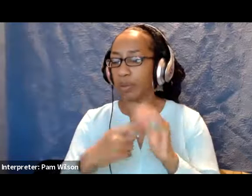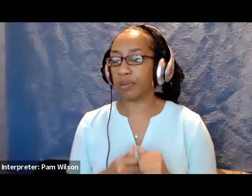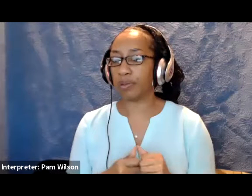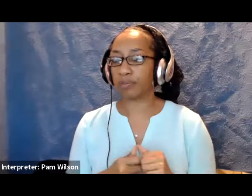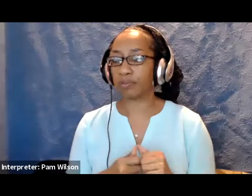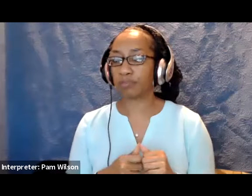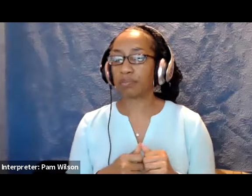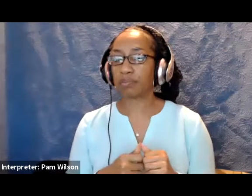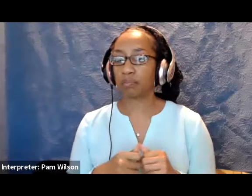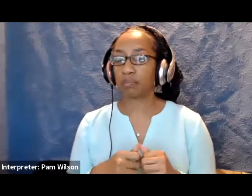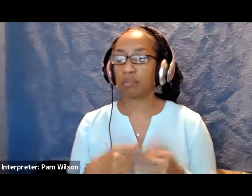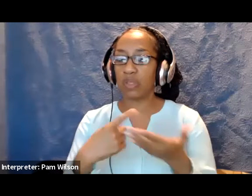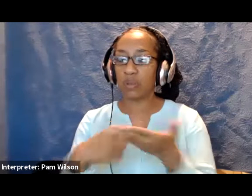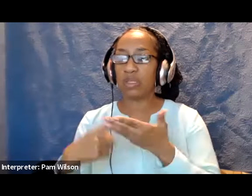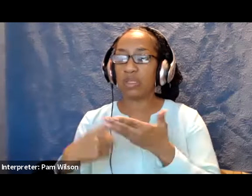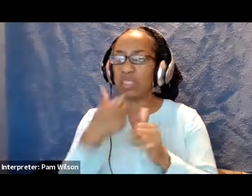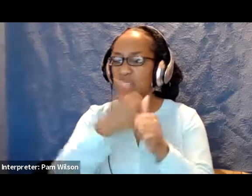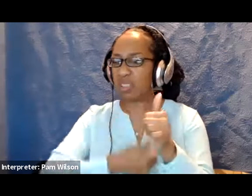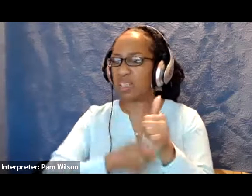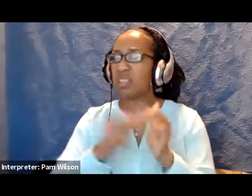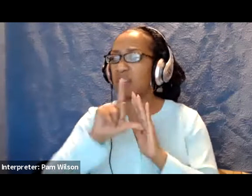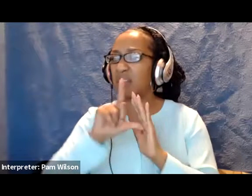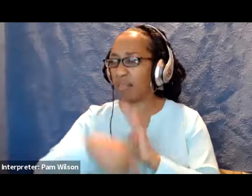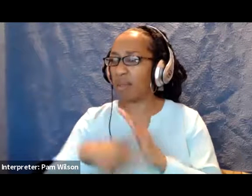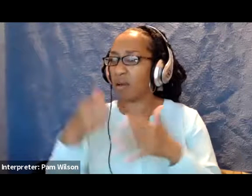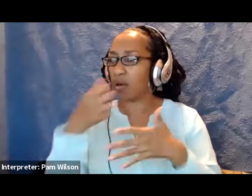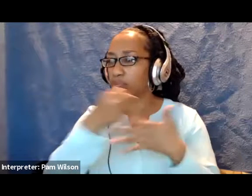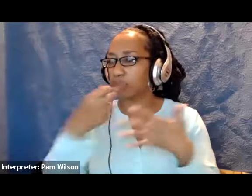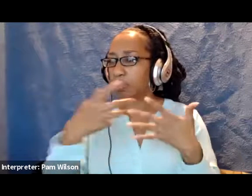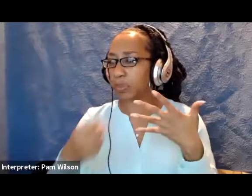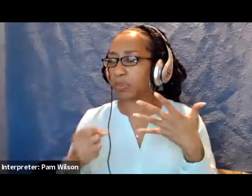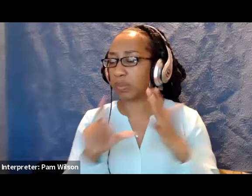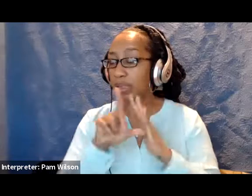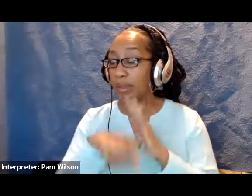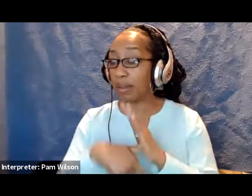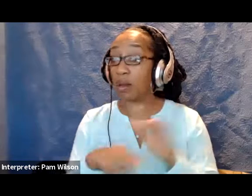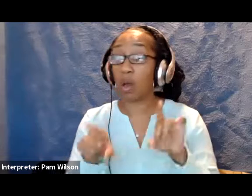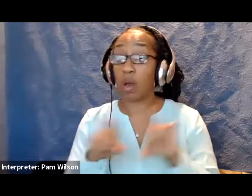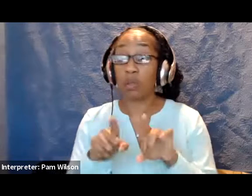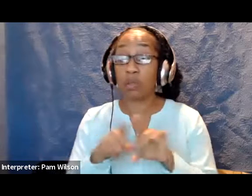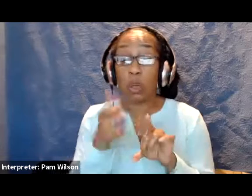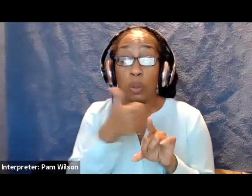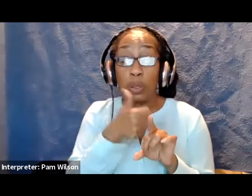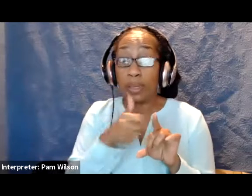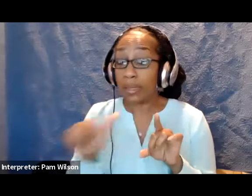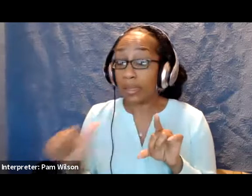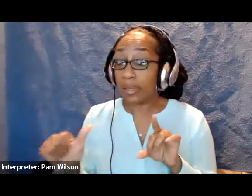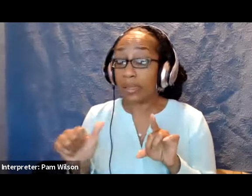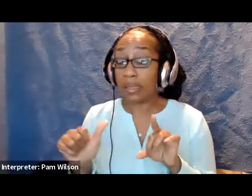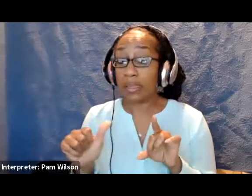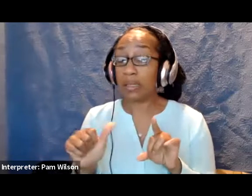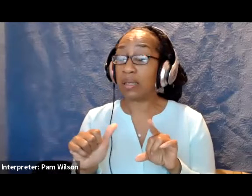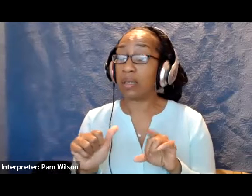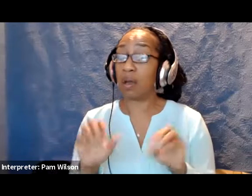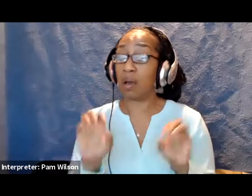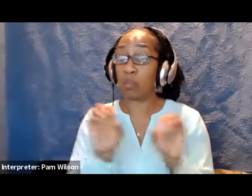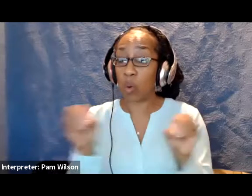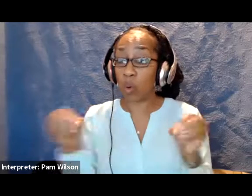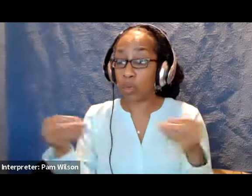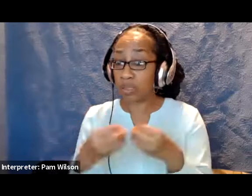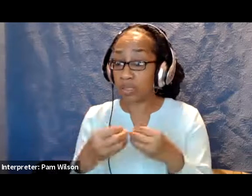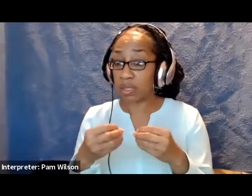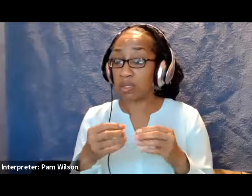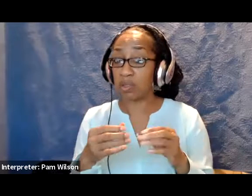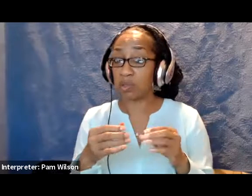to talk about each of these in a little more detail. Also remember to share any organizational documents that you might have. If you